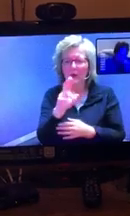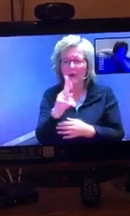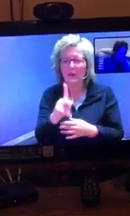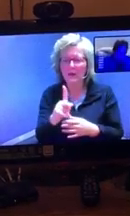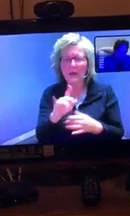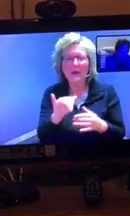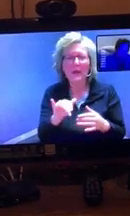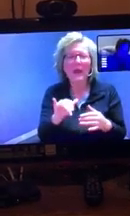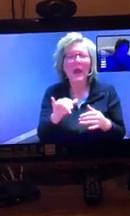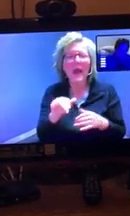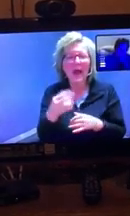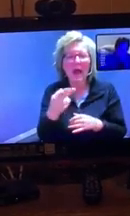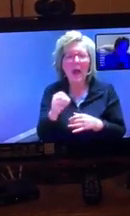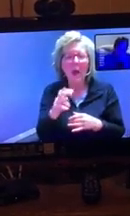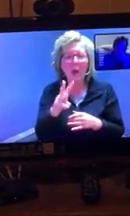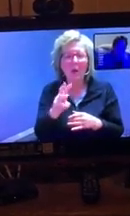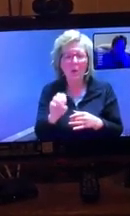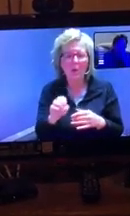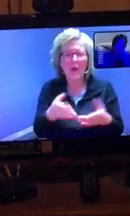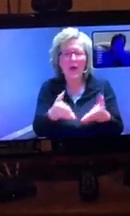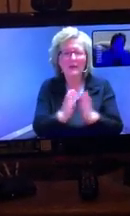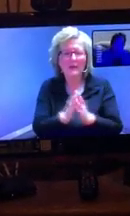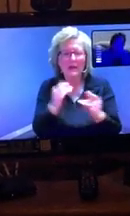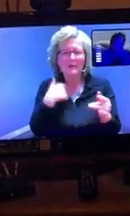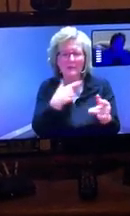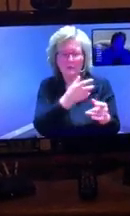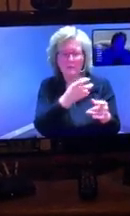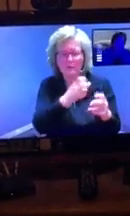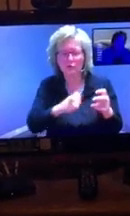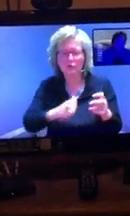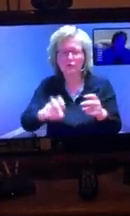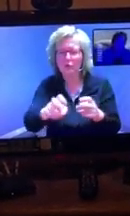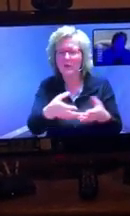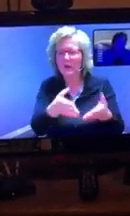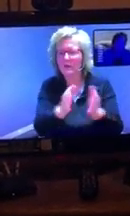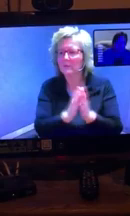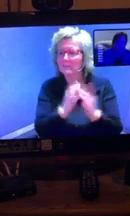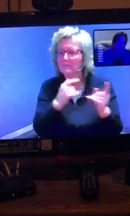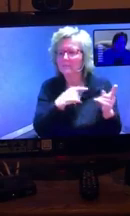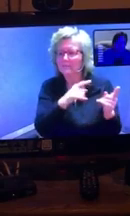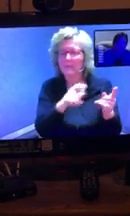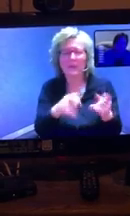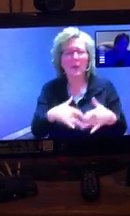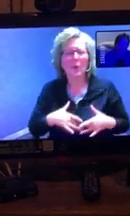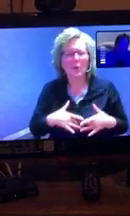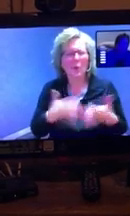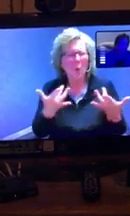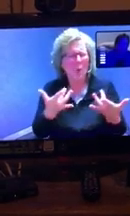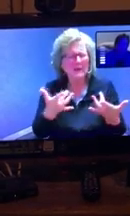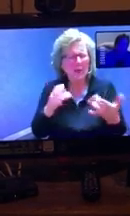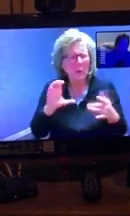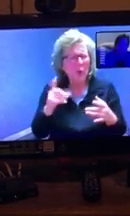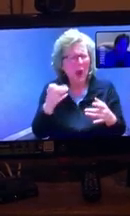a journey that have led us actually to a company by the name of Wazsupp Crowdfunding. And this